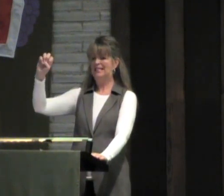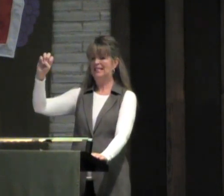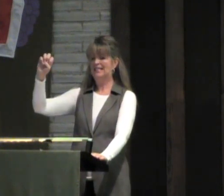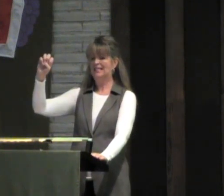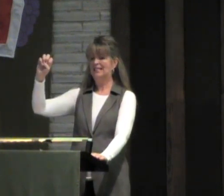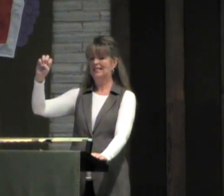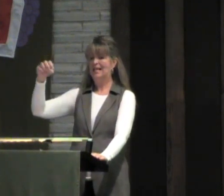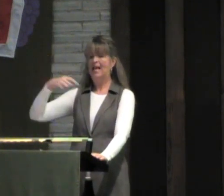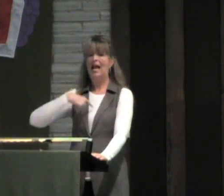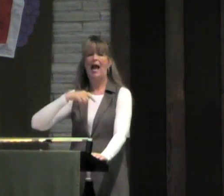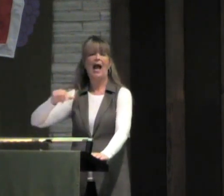masterpiece.